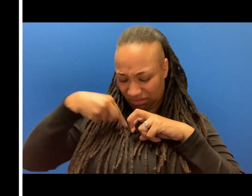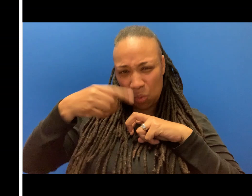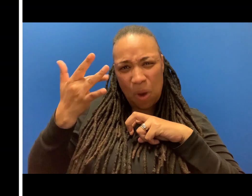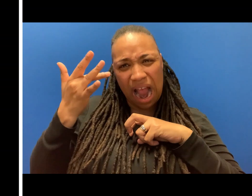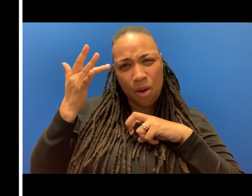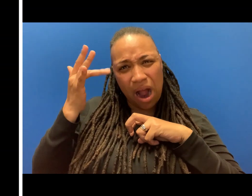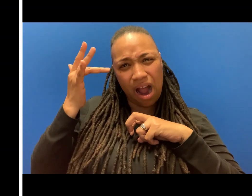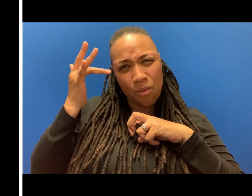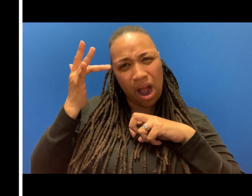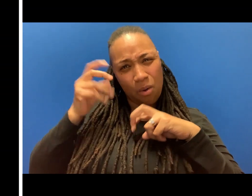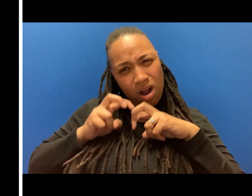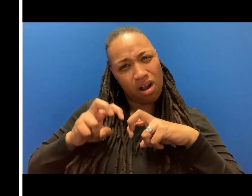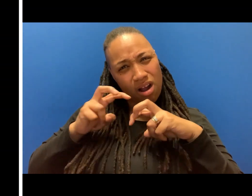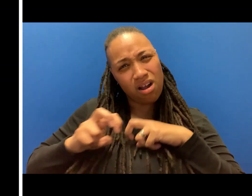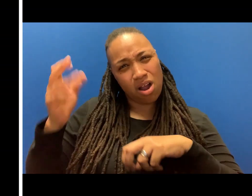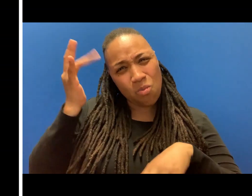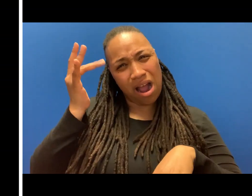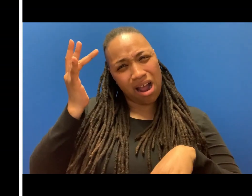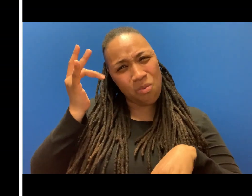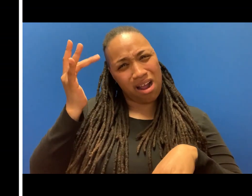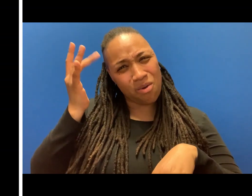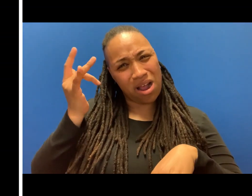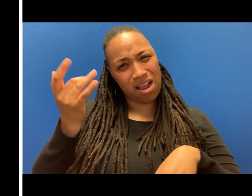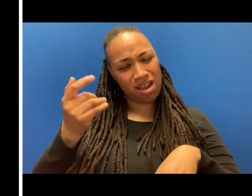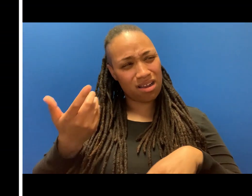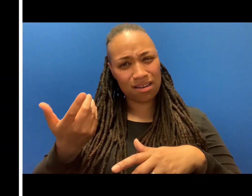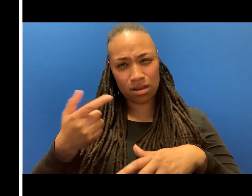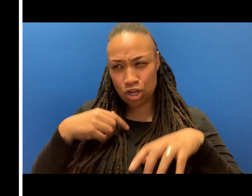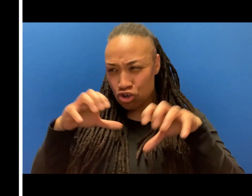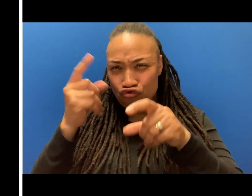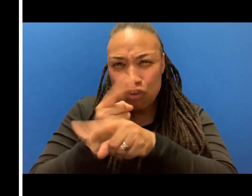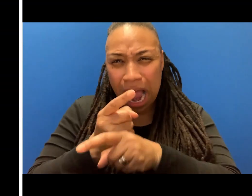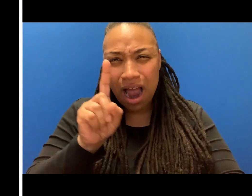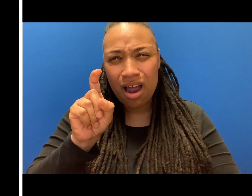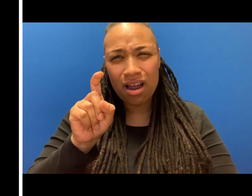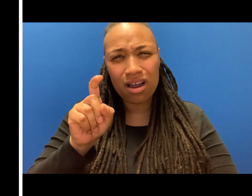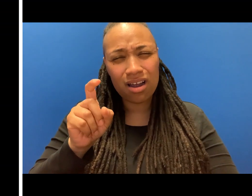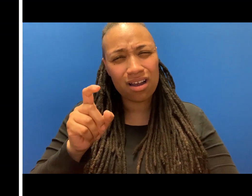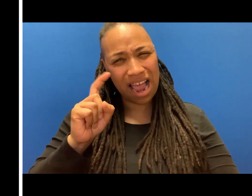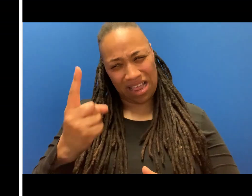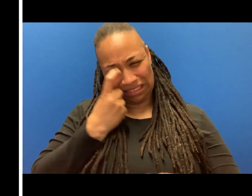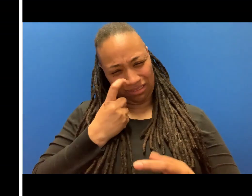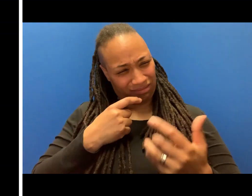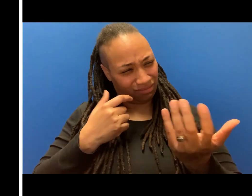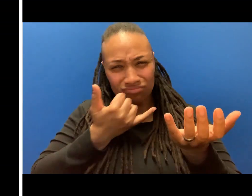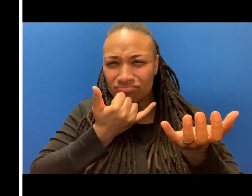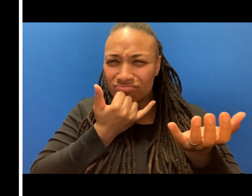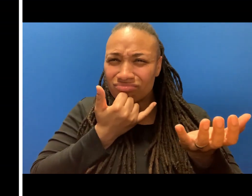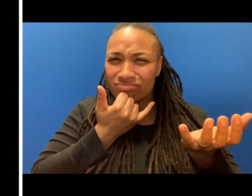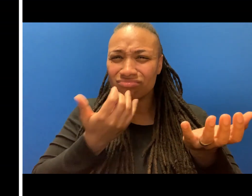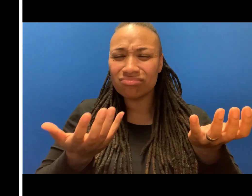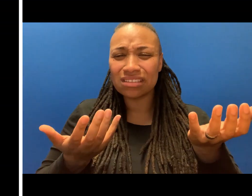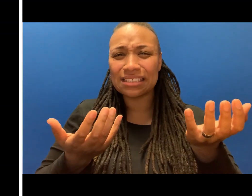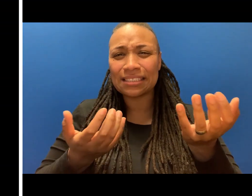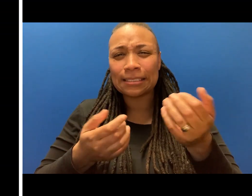What in us makes us feel like we would even have the right to do that? What's wrong with us?